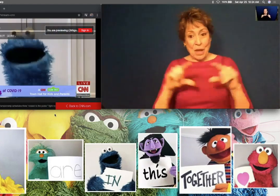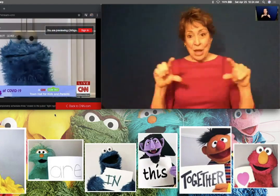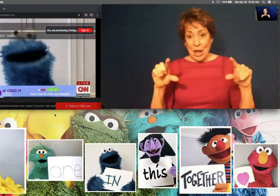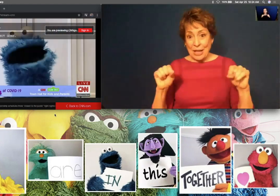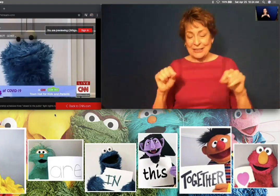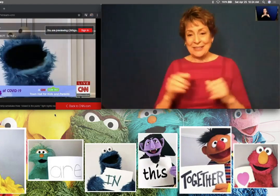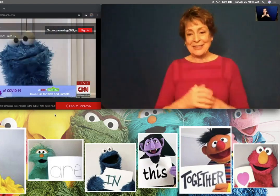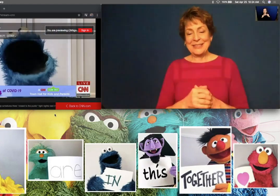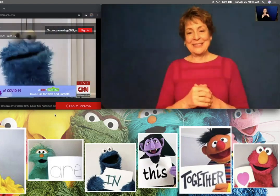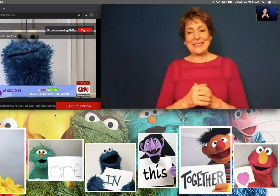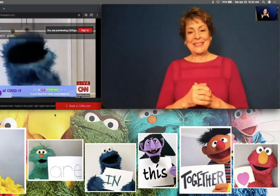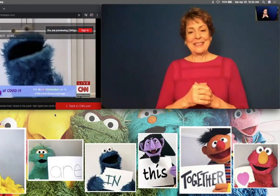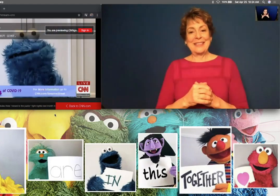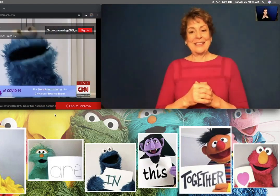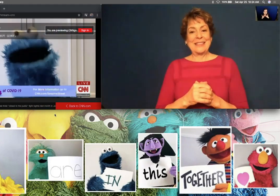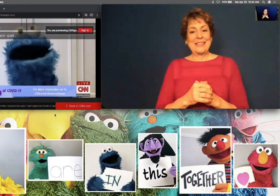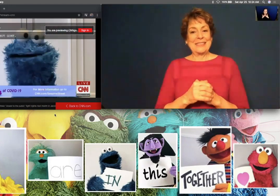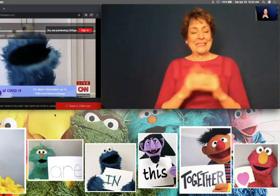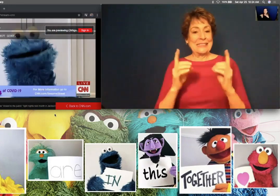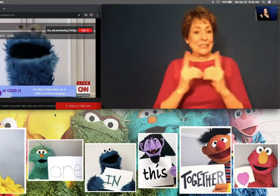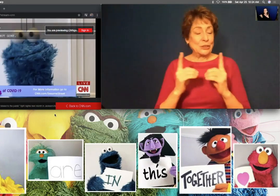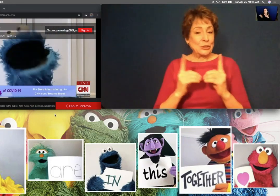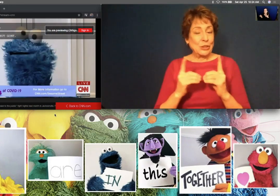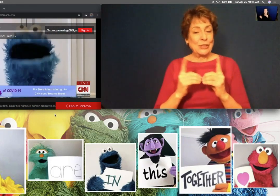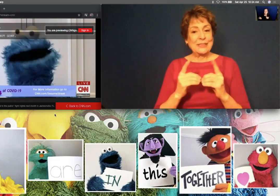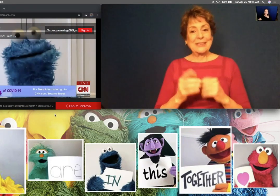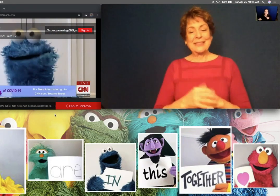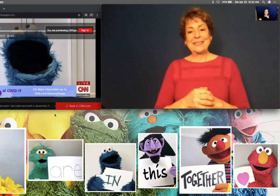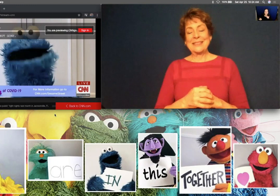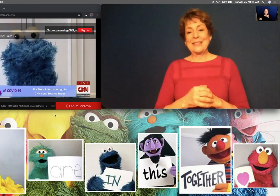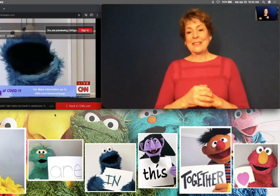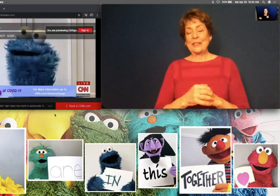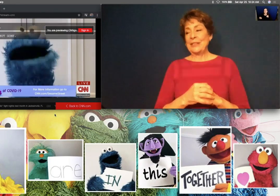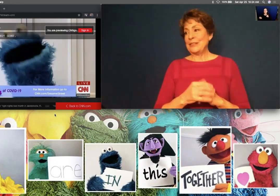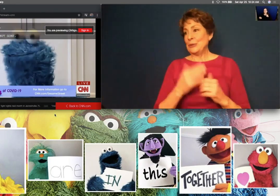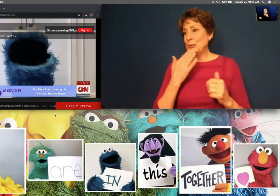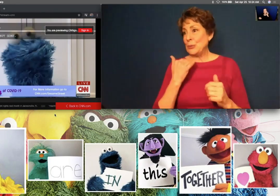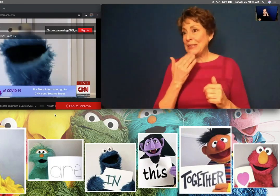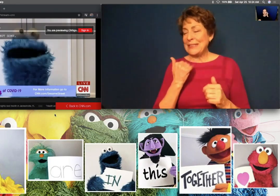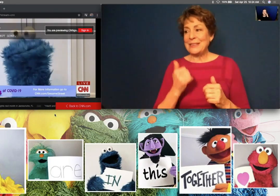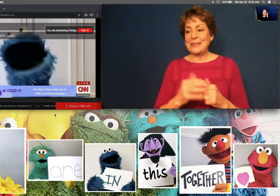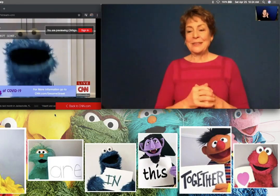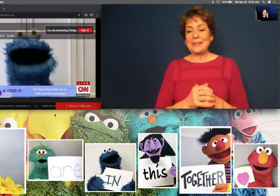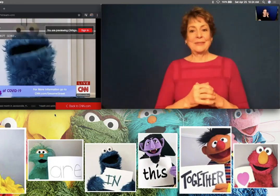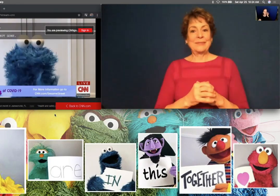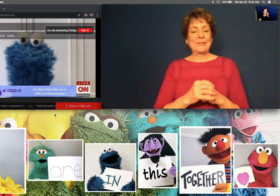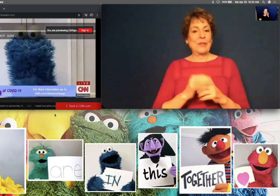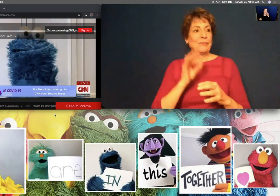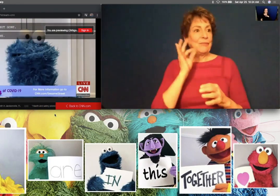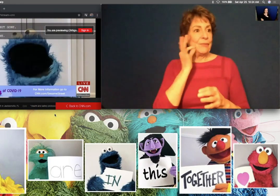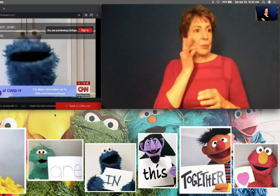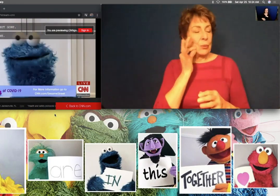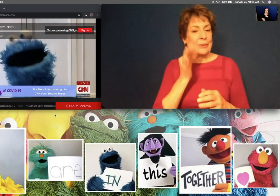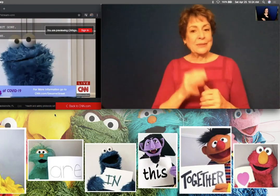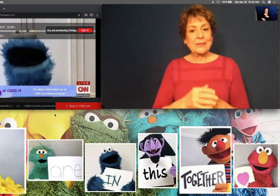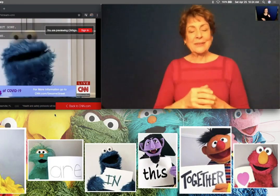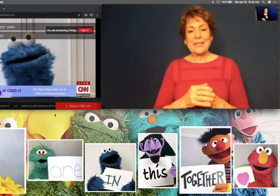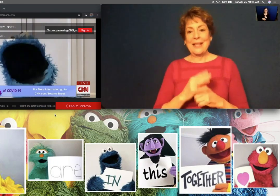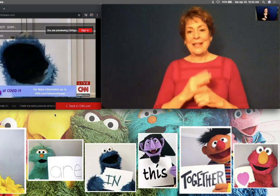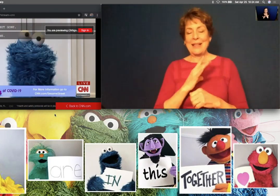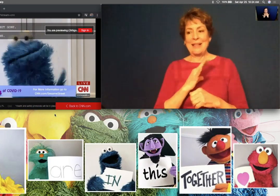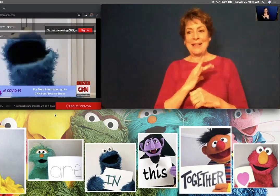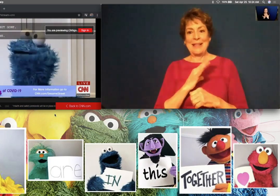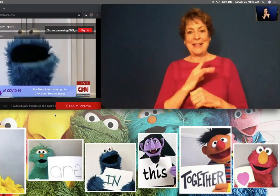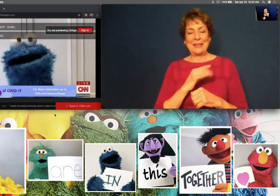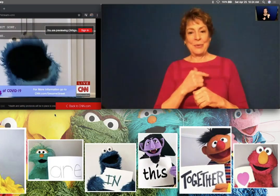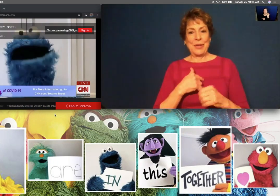they long gonski. But don't worry, cause me got little snacky idea for our little snacky